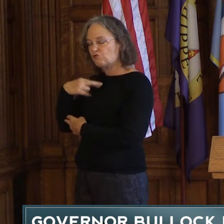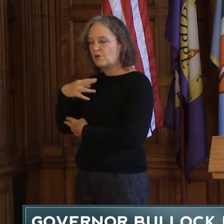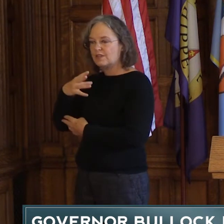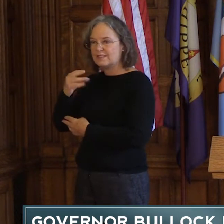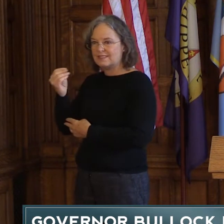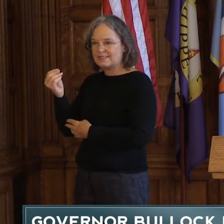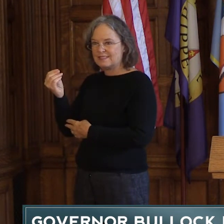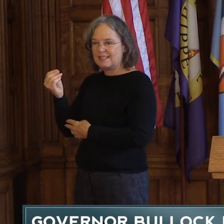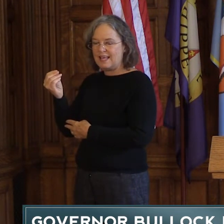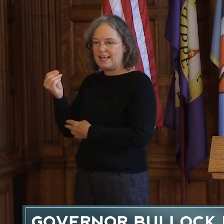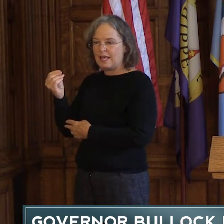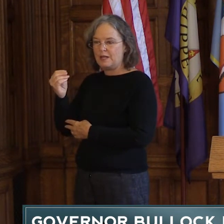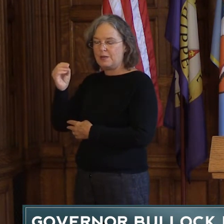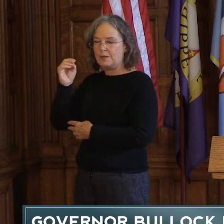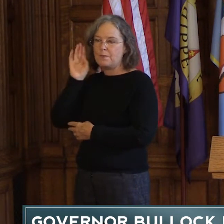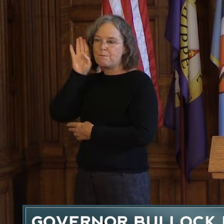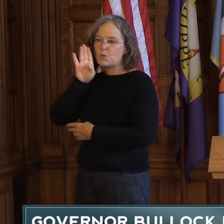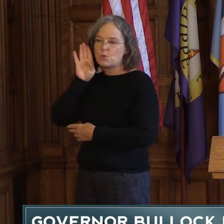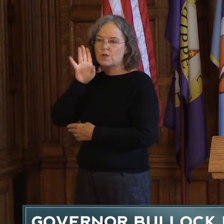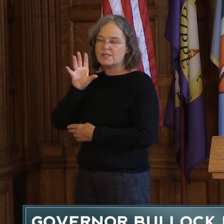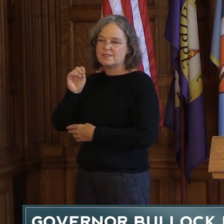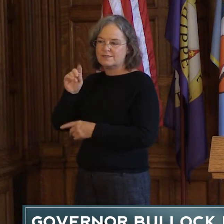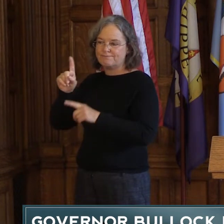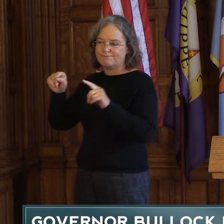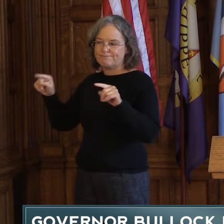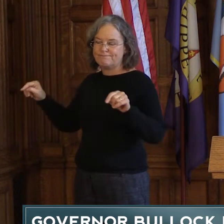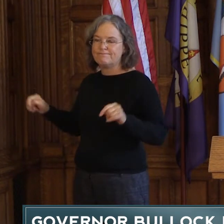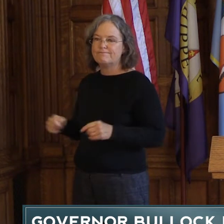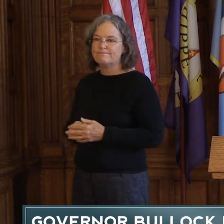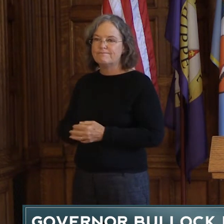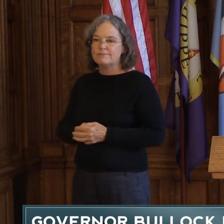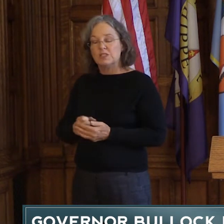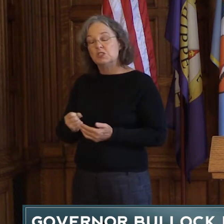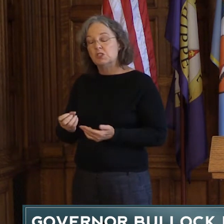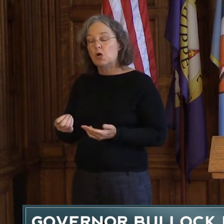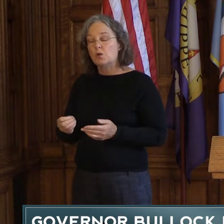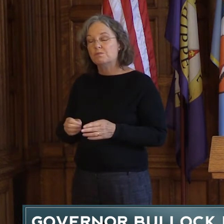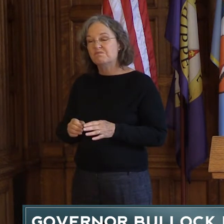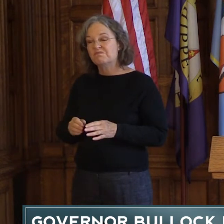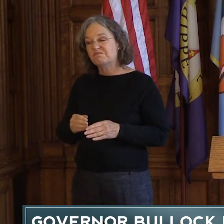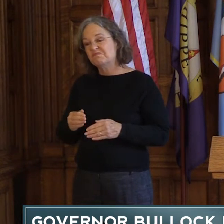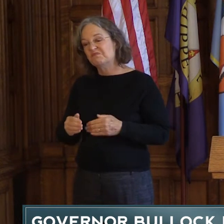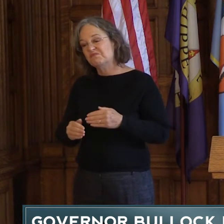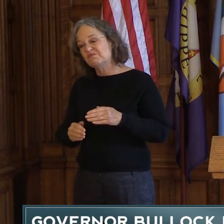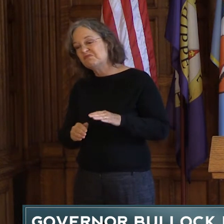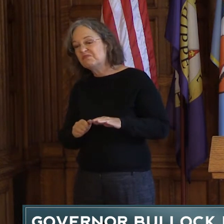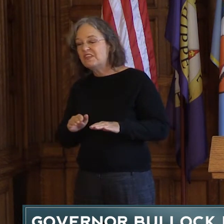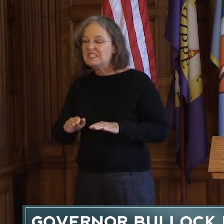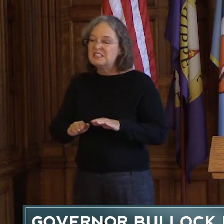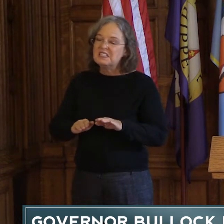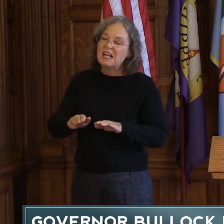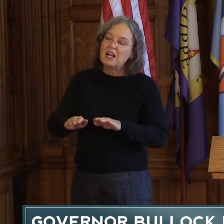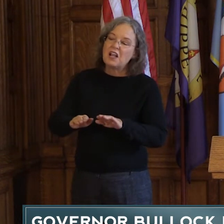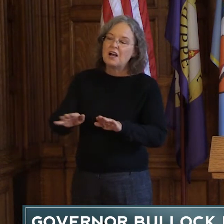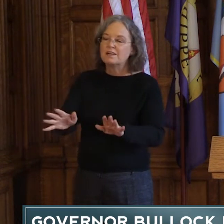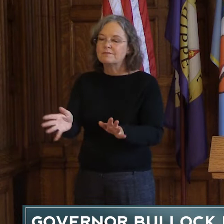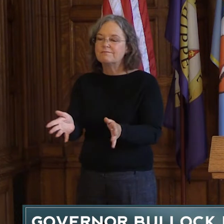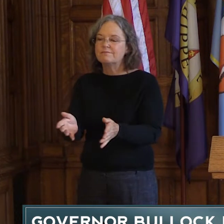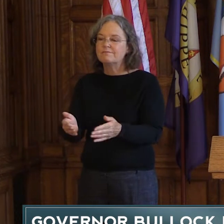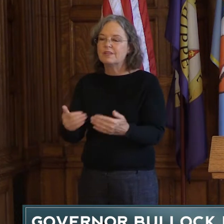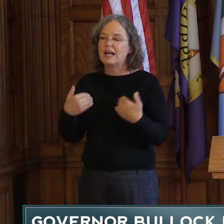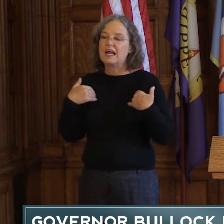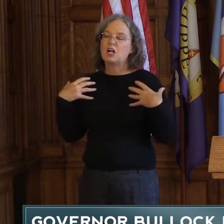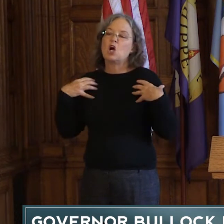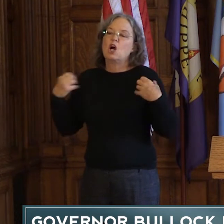and breweries and others. So phasing that along, had the confidence after talking to local public health